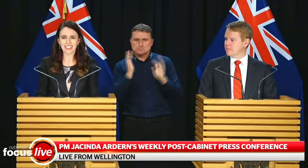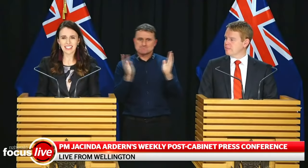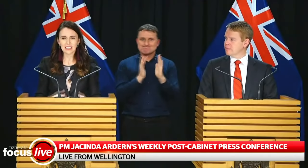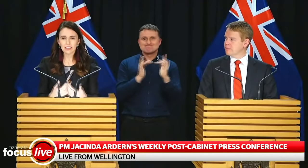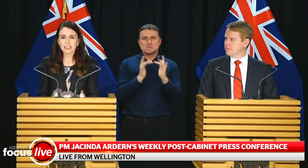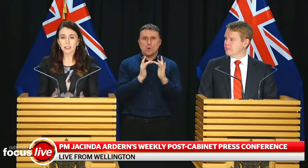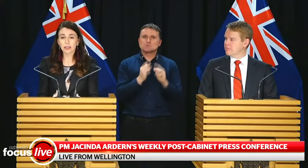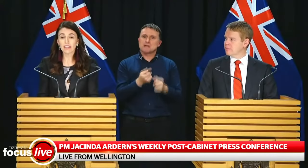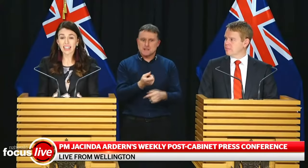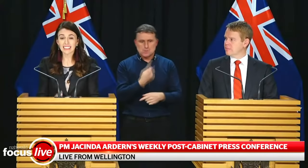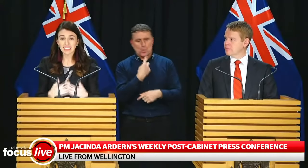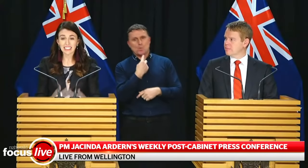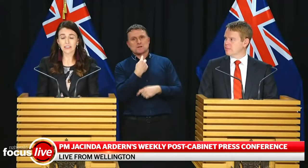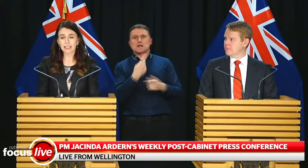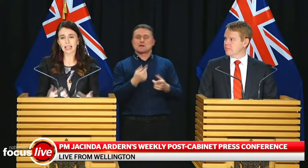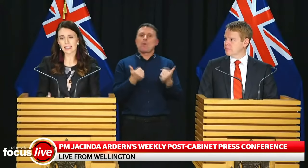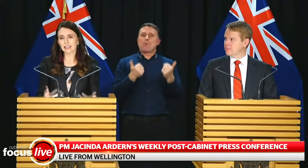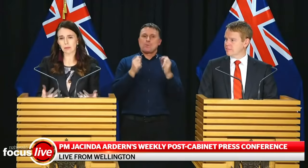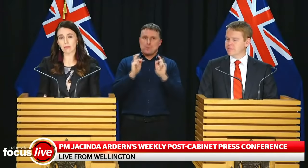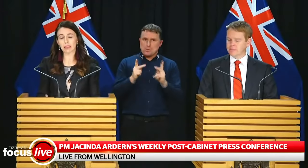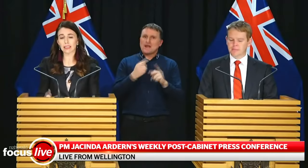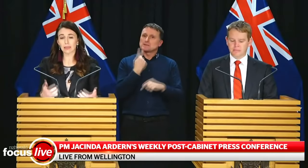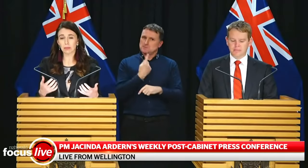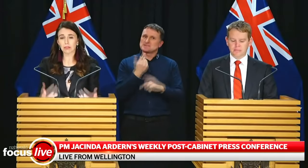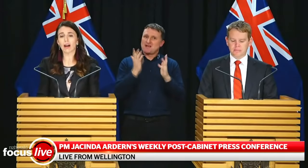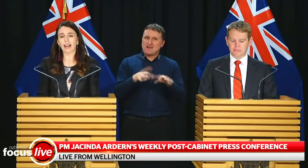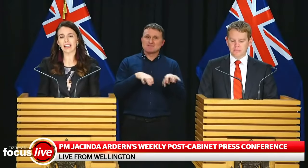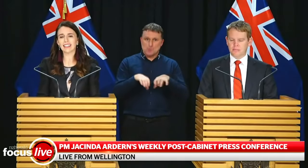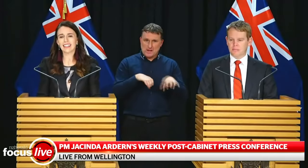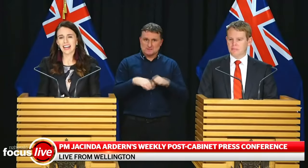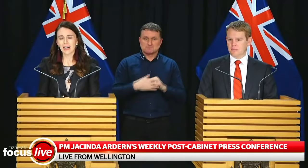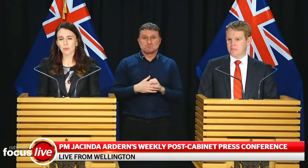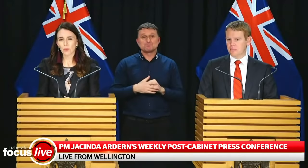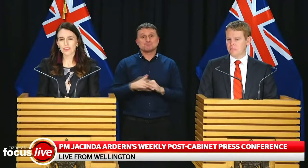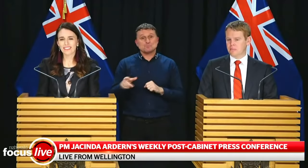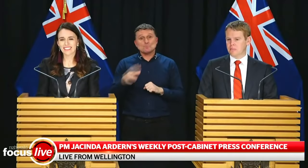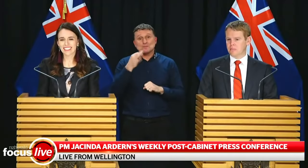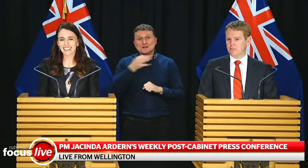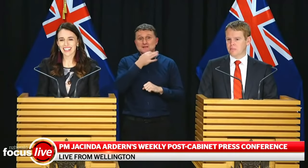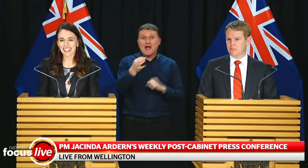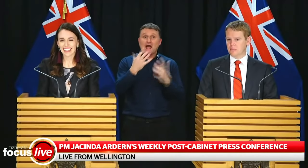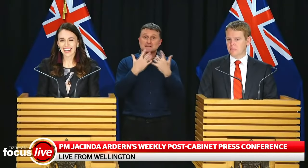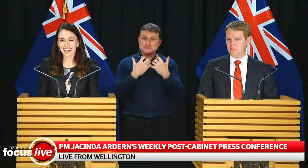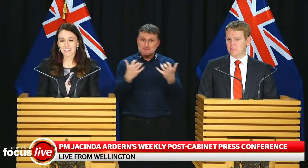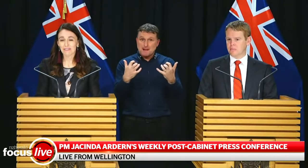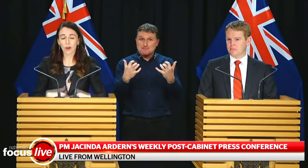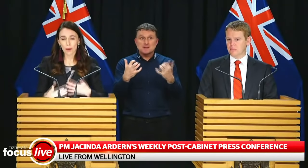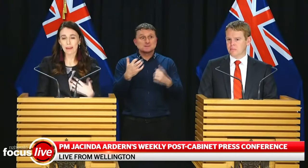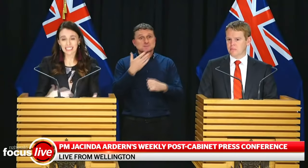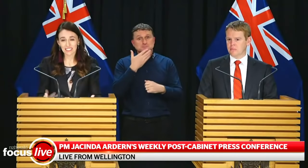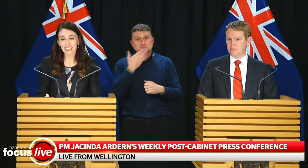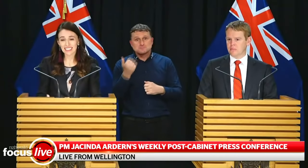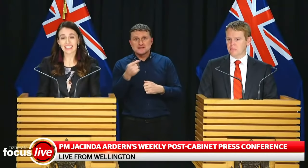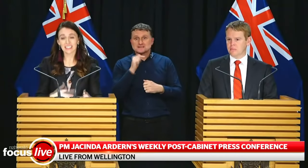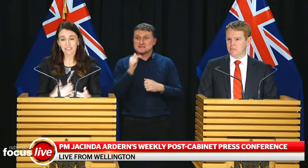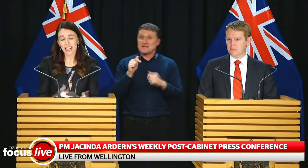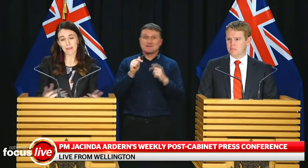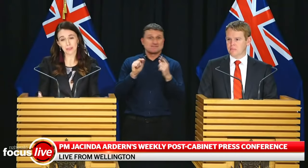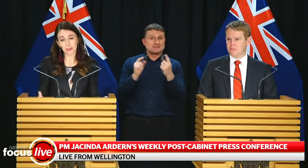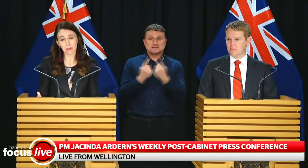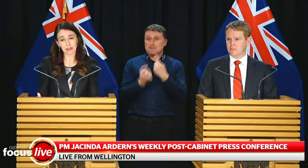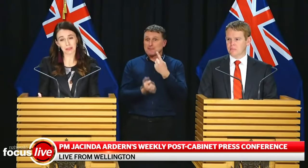this, there is a degree of us continuing to ask the public to comply with the follow-up activities